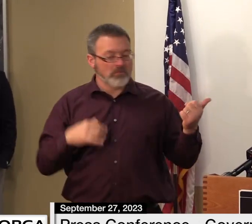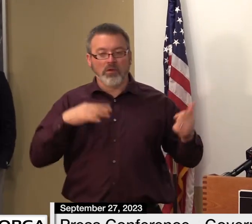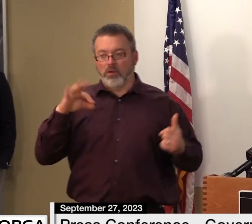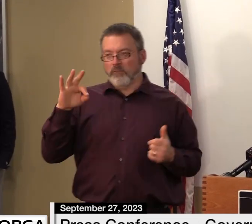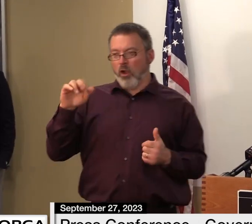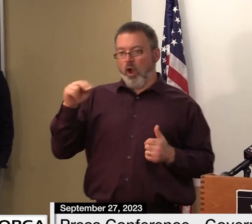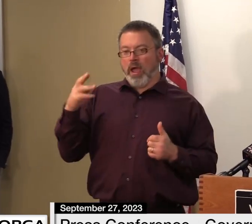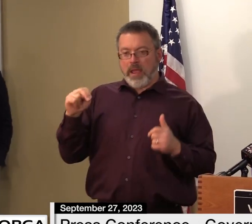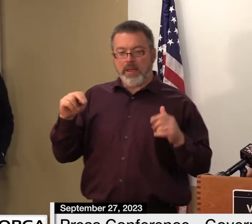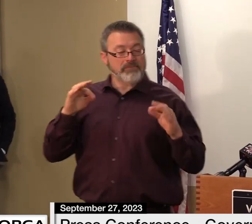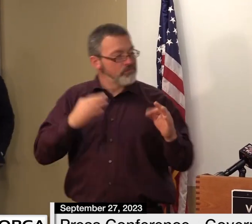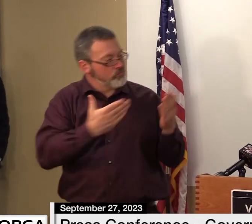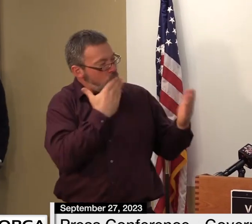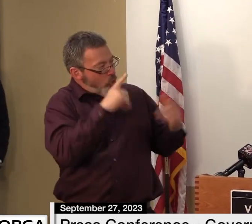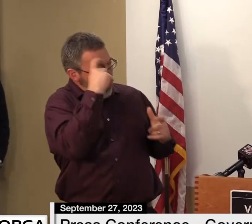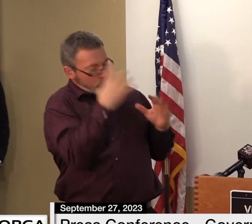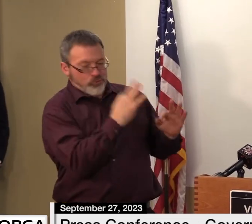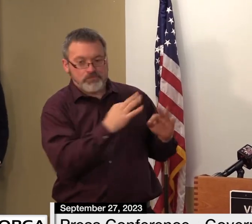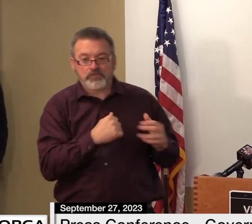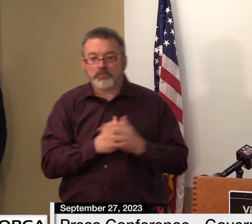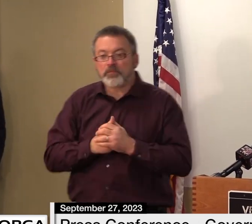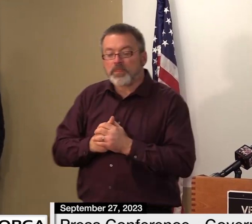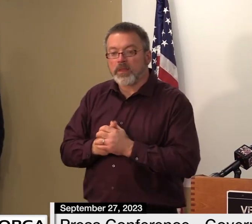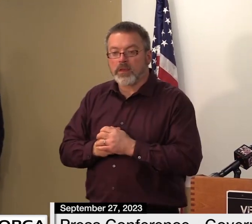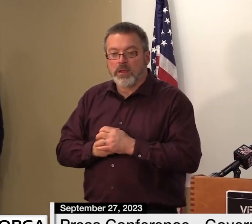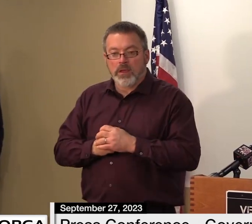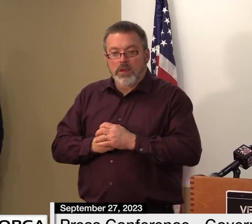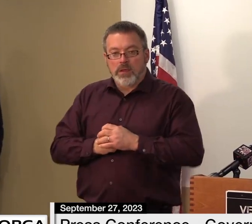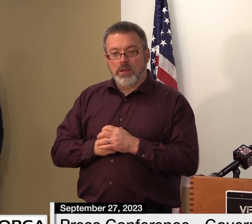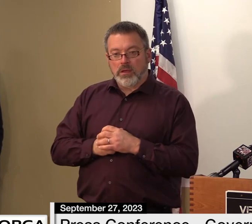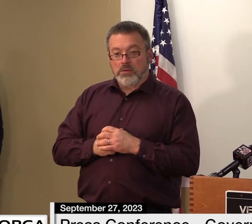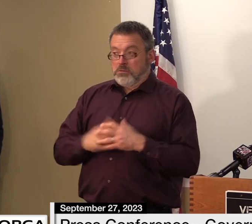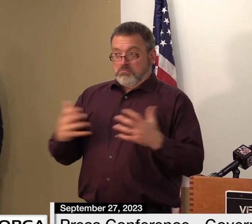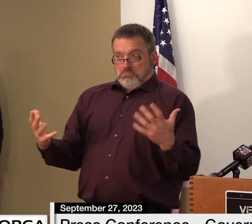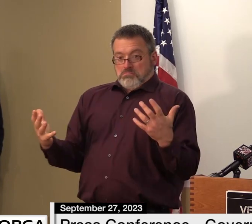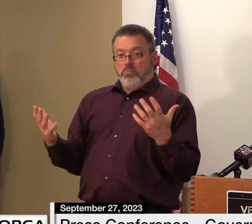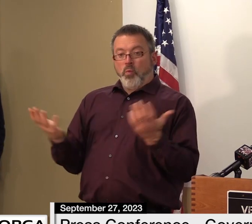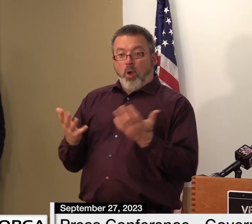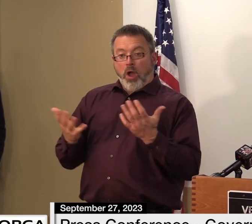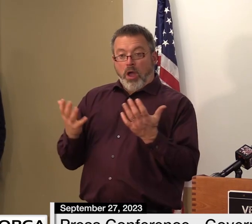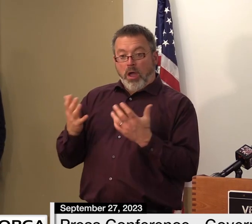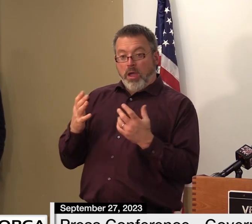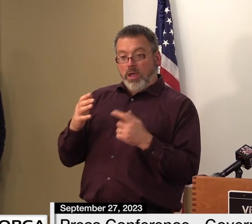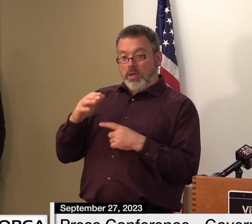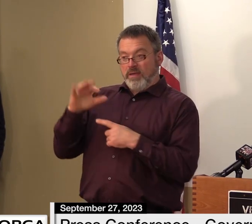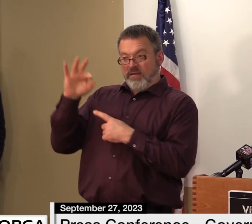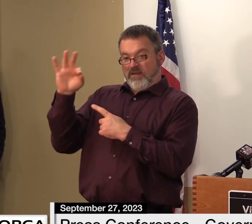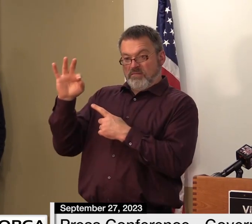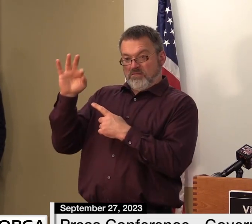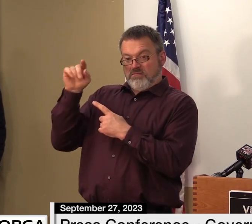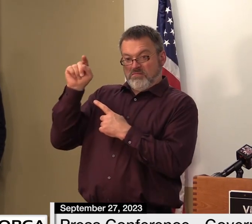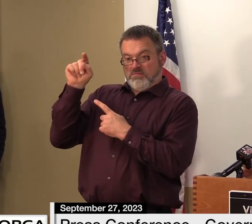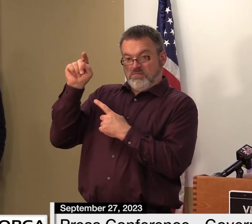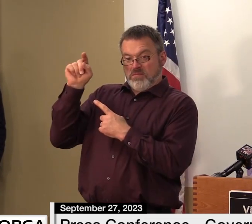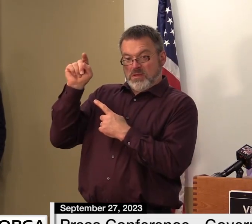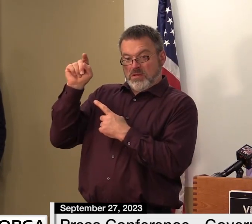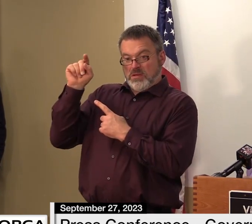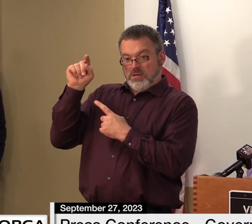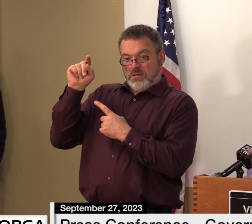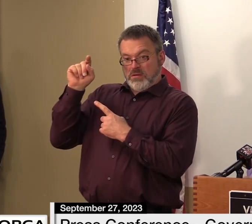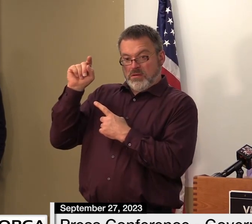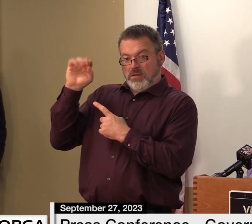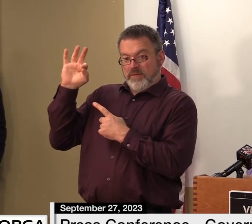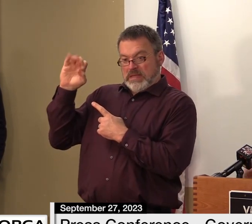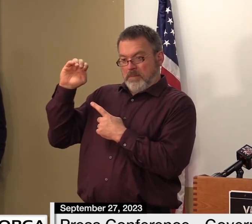Thank you, Governor. So while FEMA may not be able to obligate in the short term in the event of a